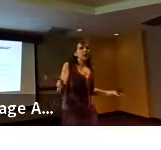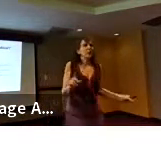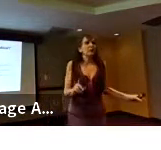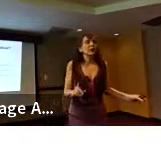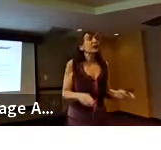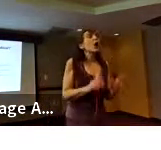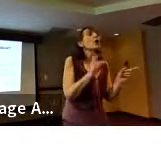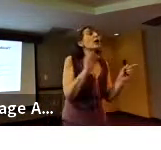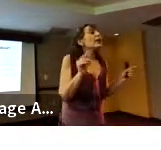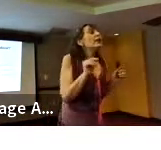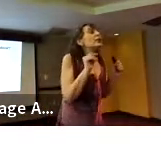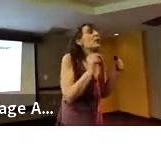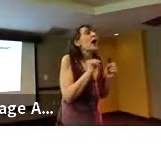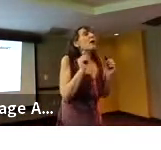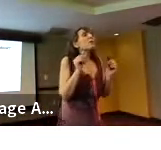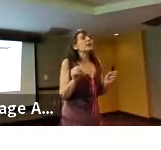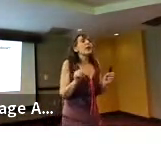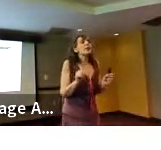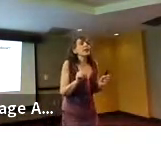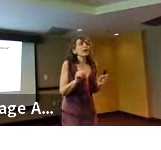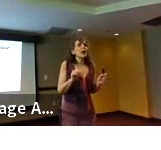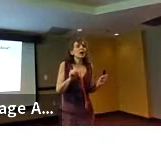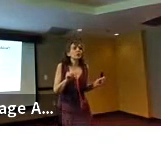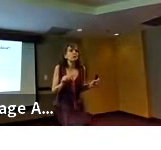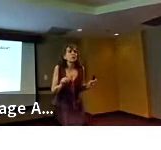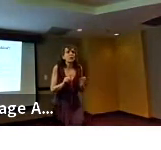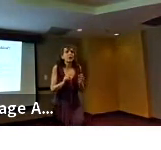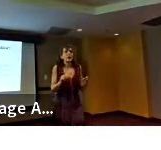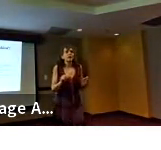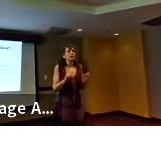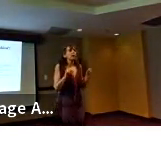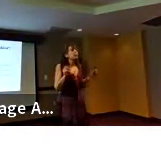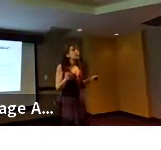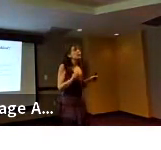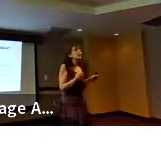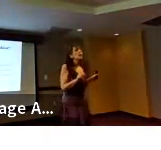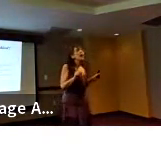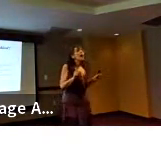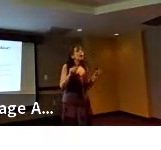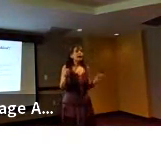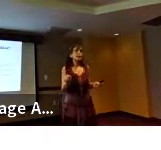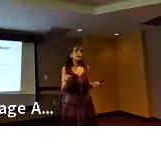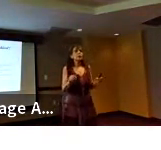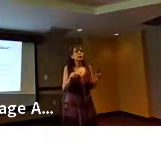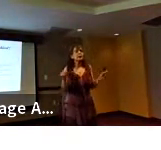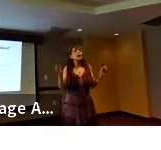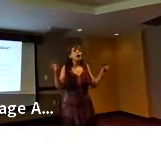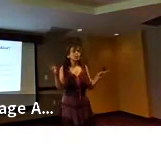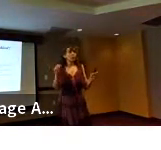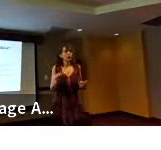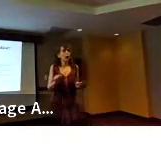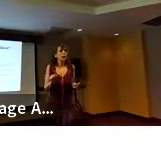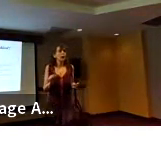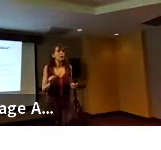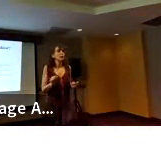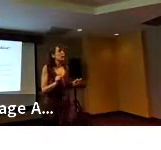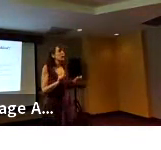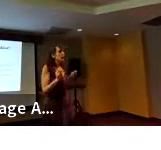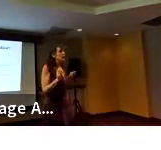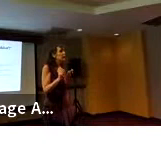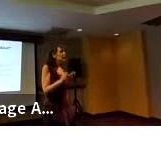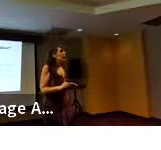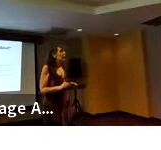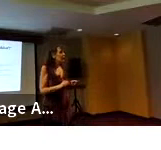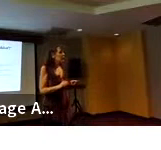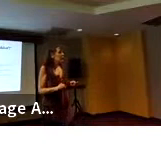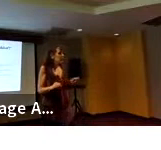So I got derailed there for a second. Oh yes, so I was the Disability Roundtable CISOP, we called them, for